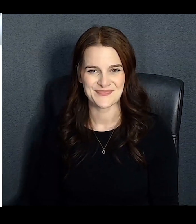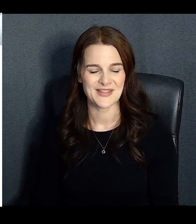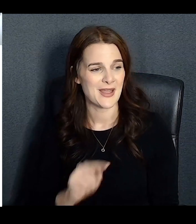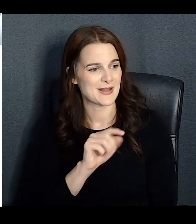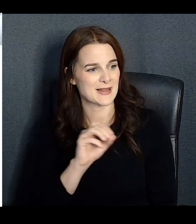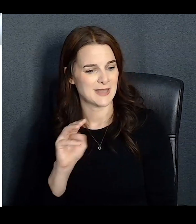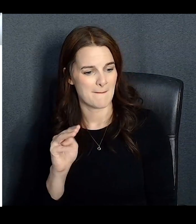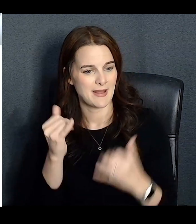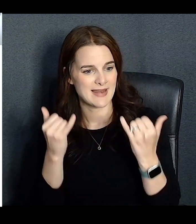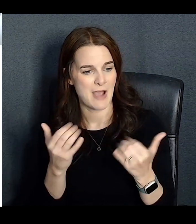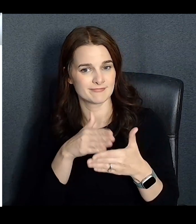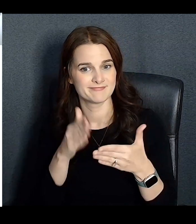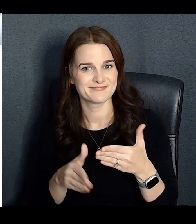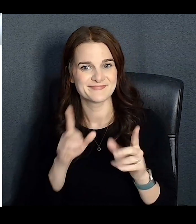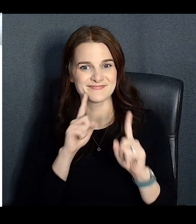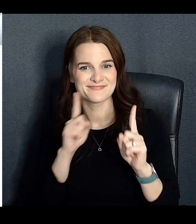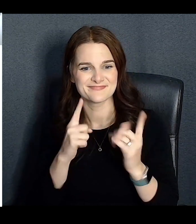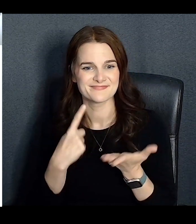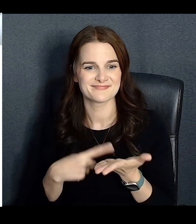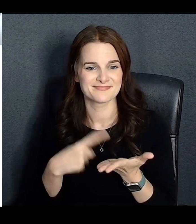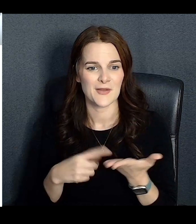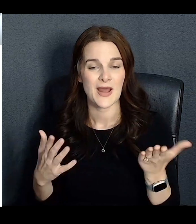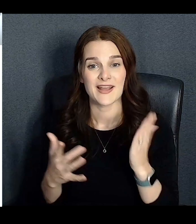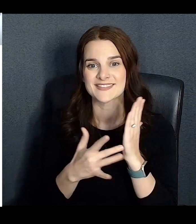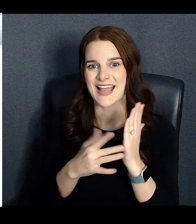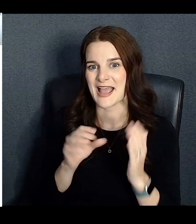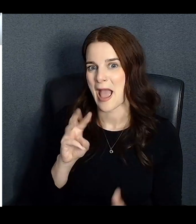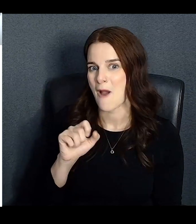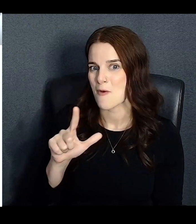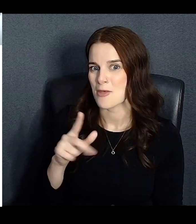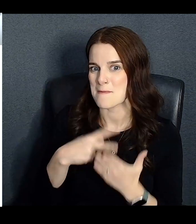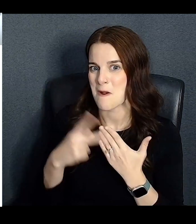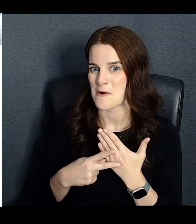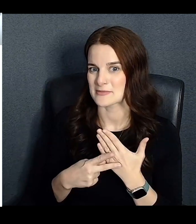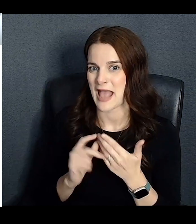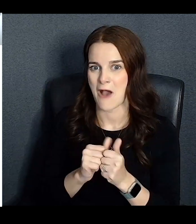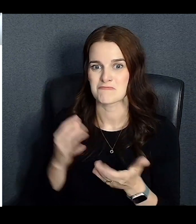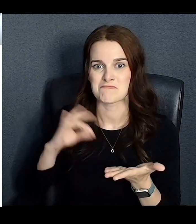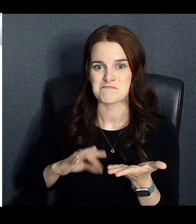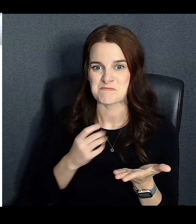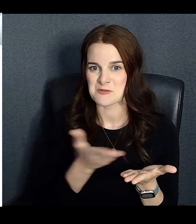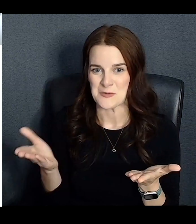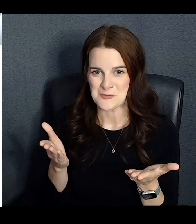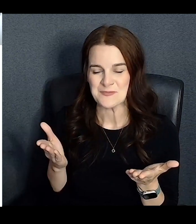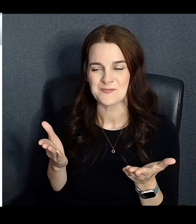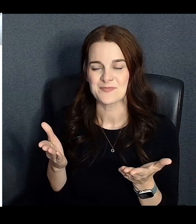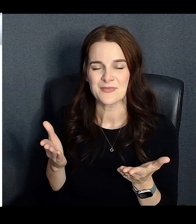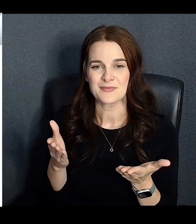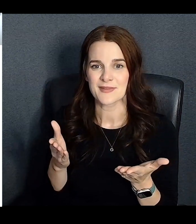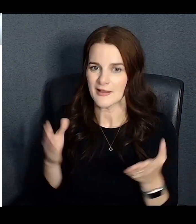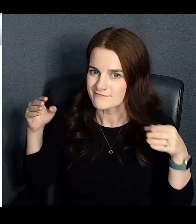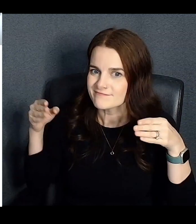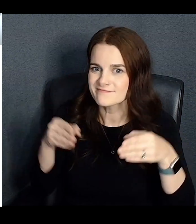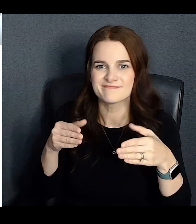Awesome. So now we're going to end off this conversation talking about Tech Owl programs, how they can help you,